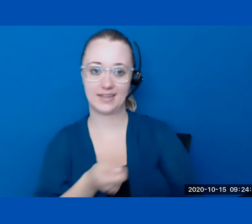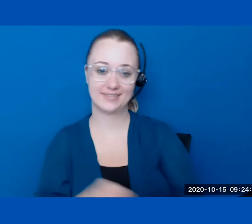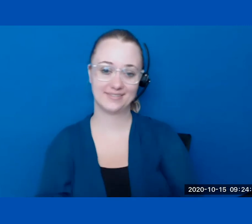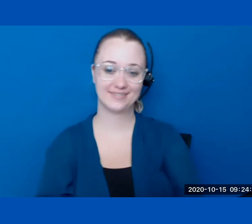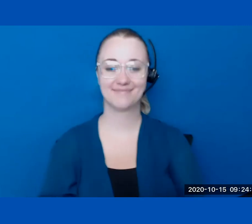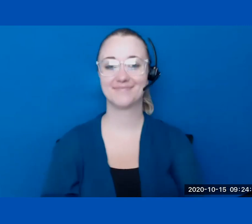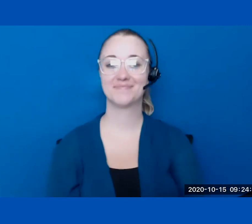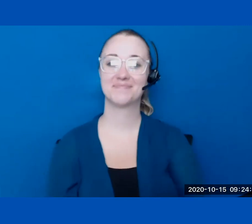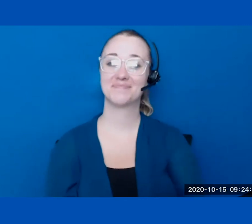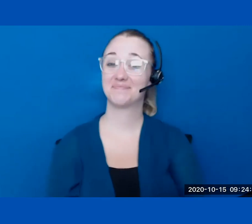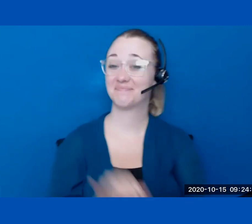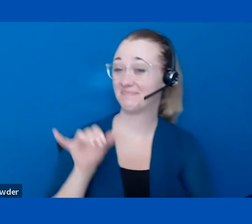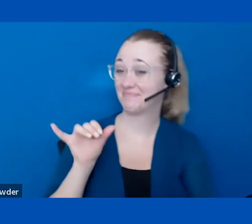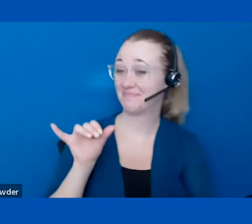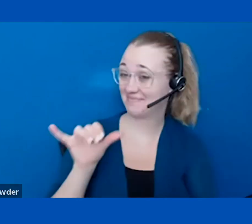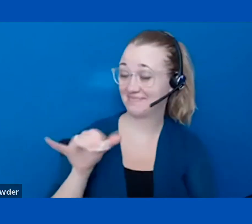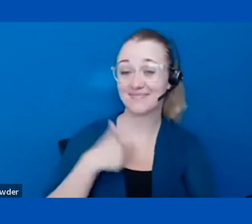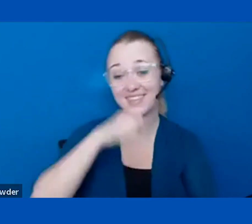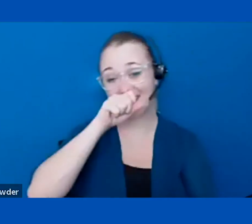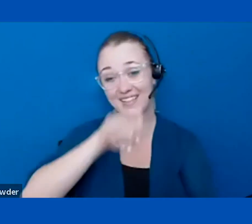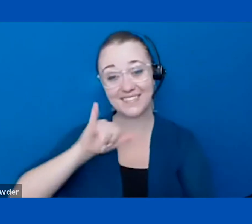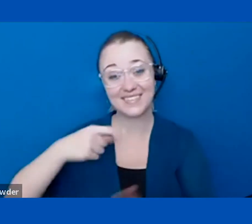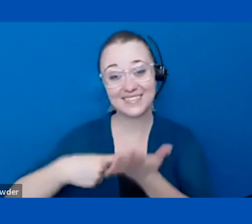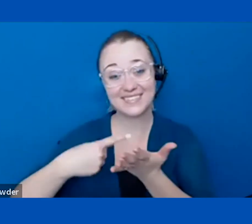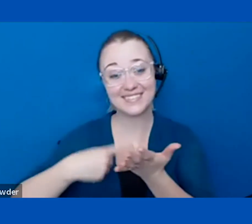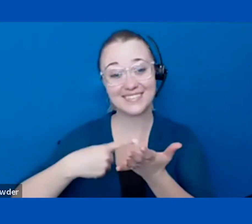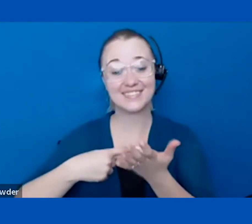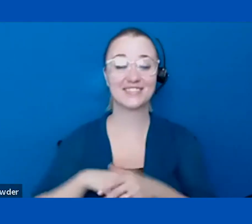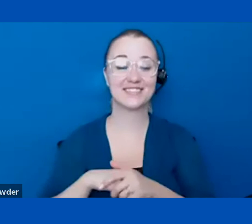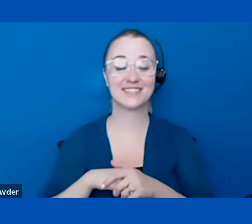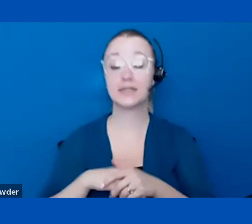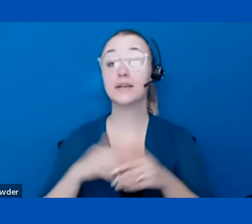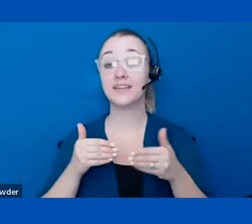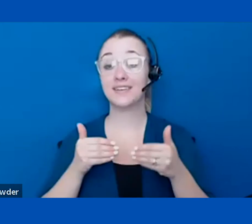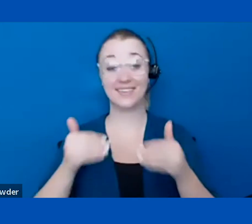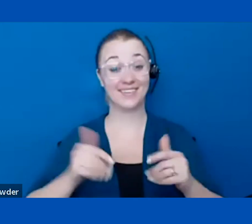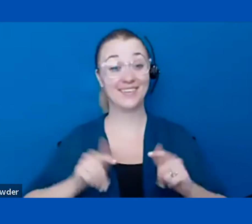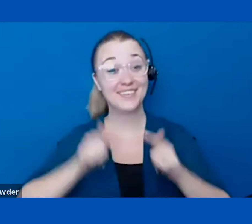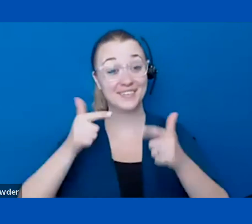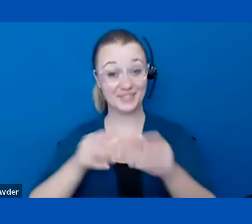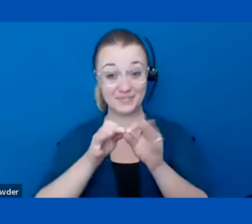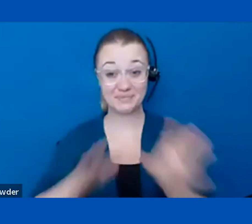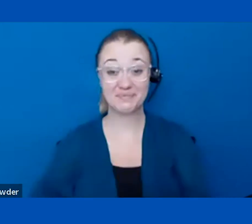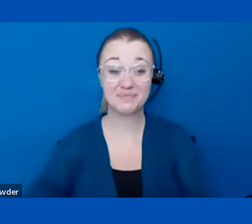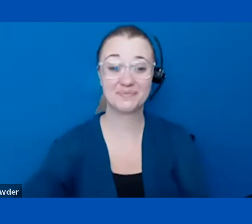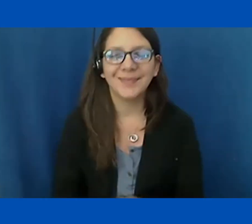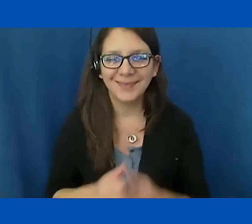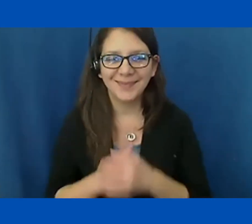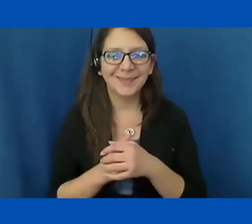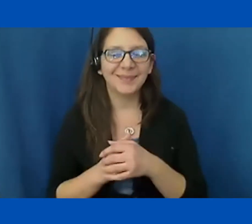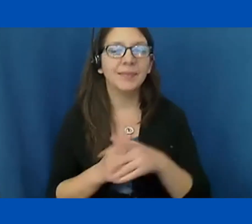All right, I love this discussion. Who else would like to ask a question? Which student wants to go next?